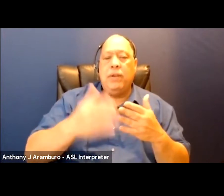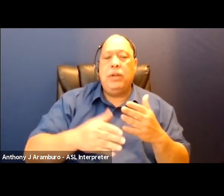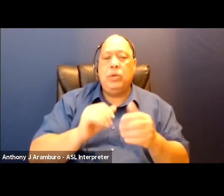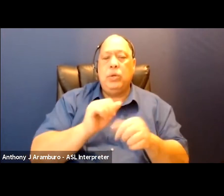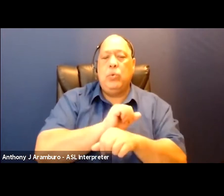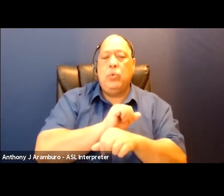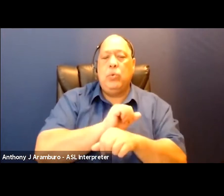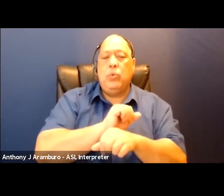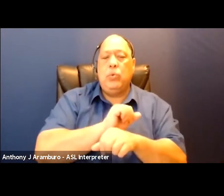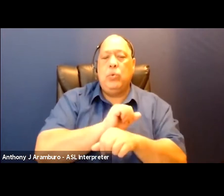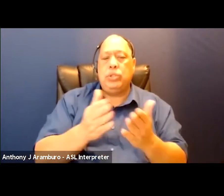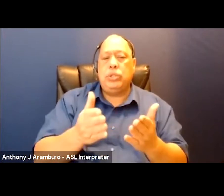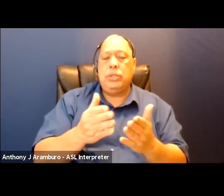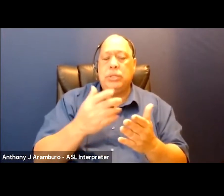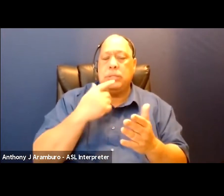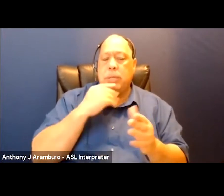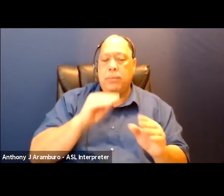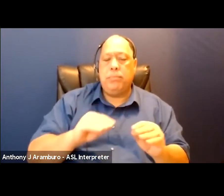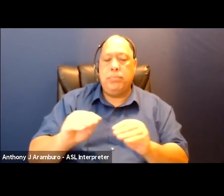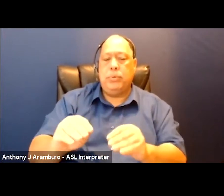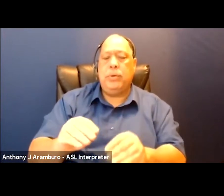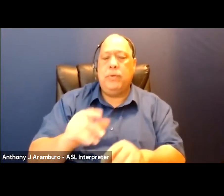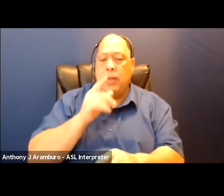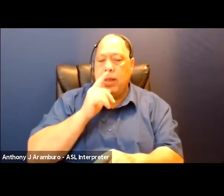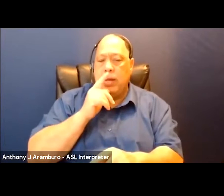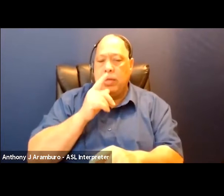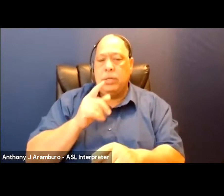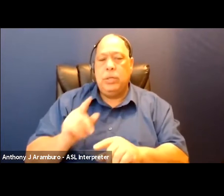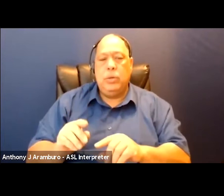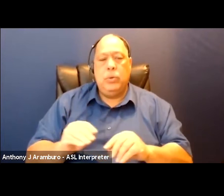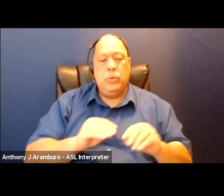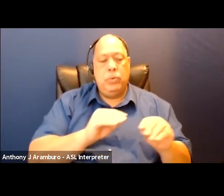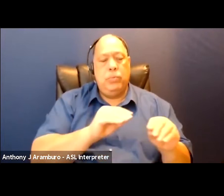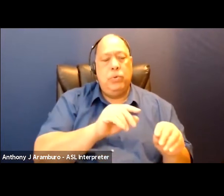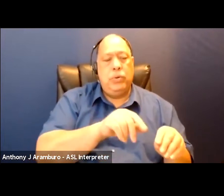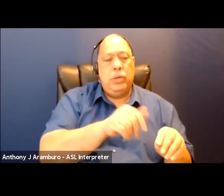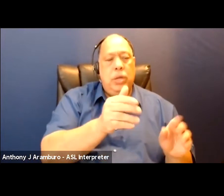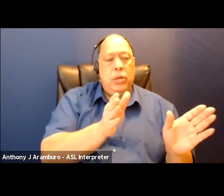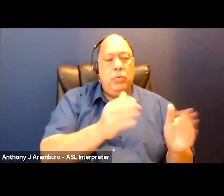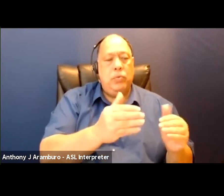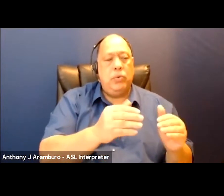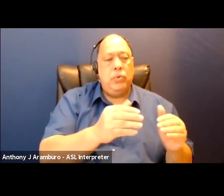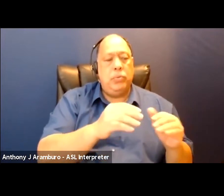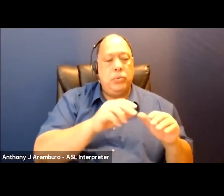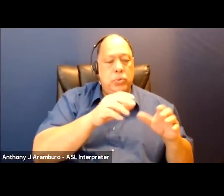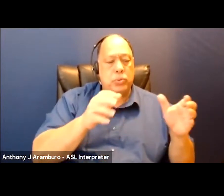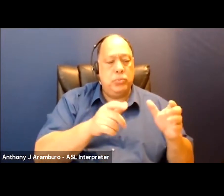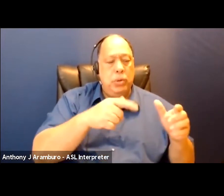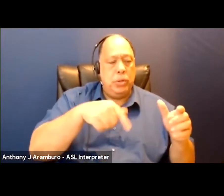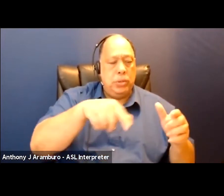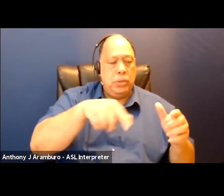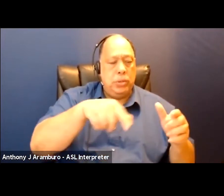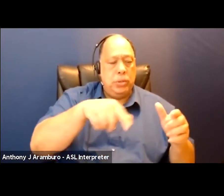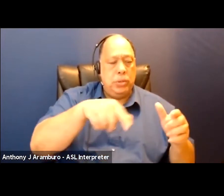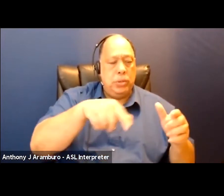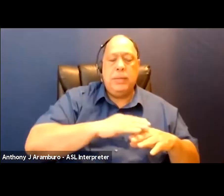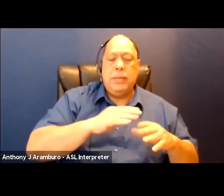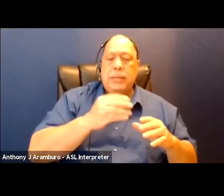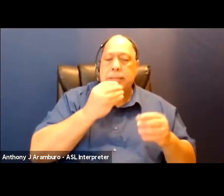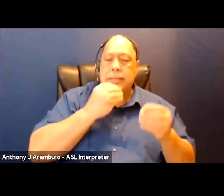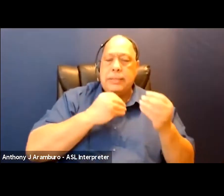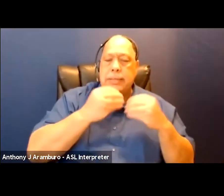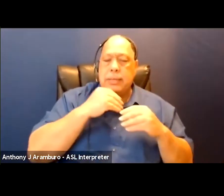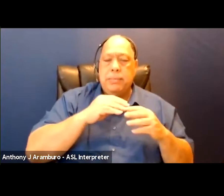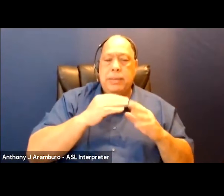us to put our books away for lunch. We moved to another room and sat around small tables. Eating my sandwich, I quietly listened to the